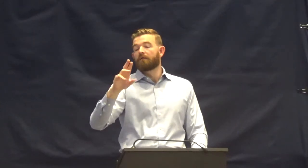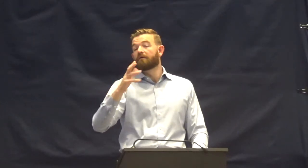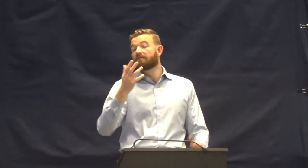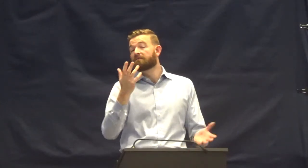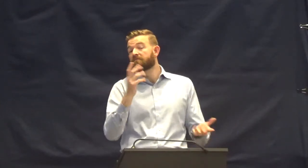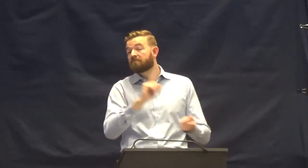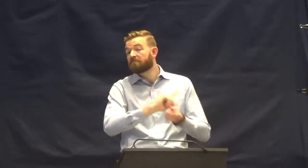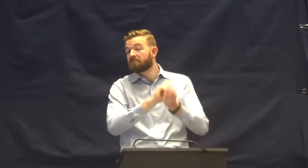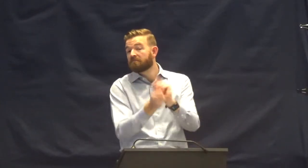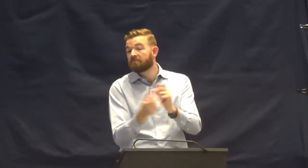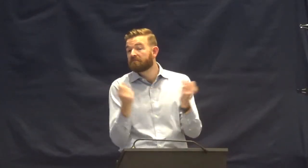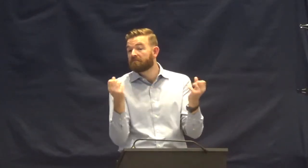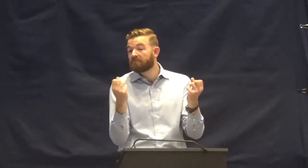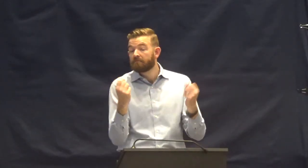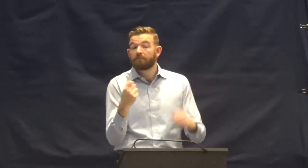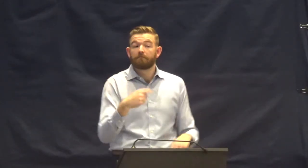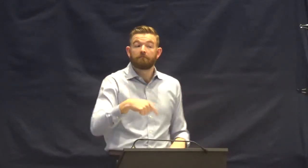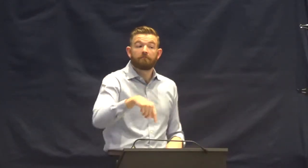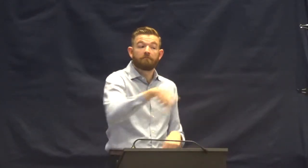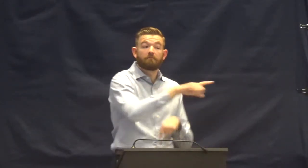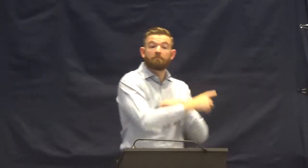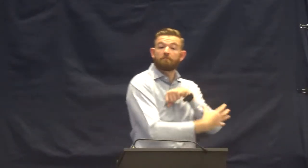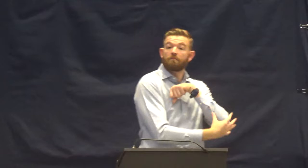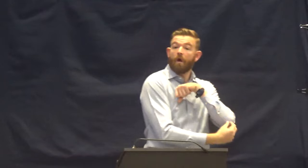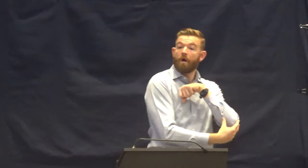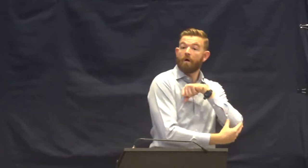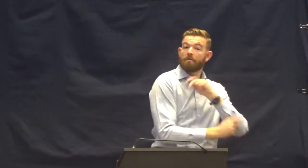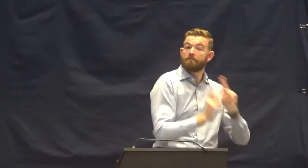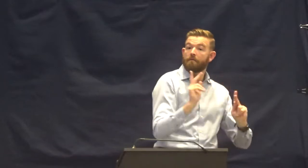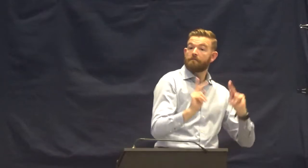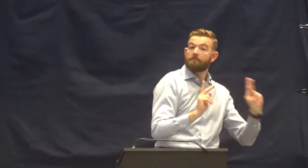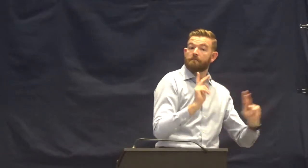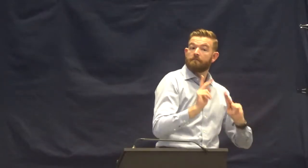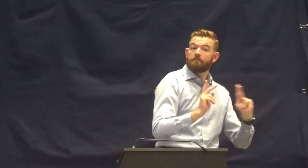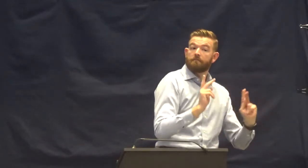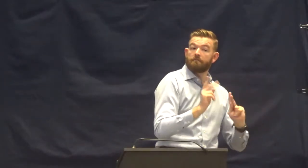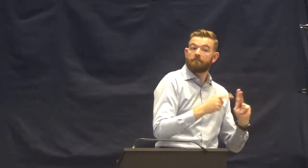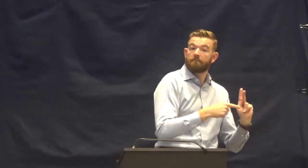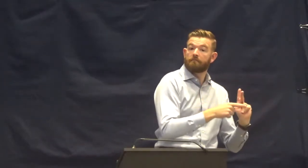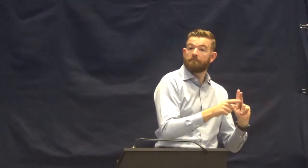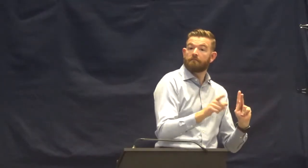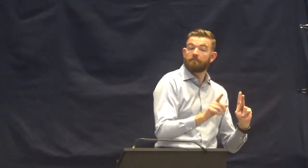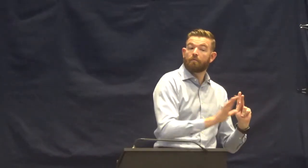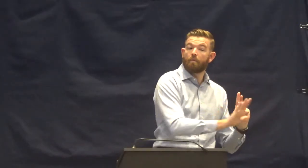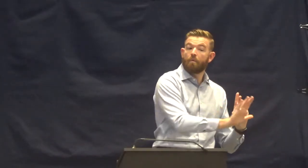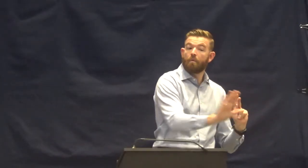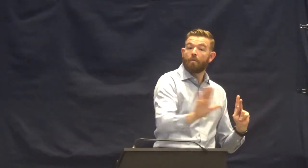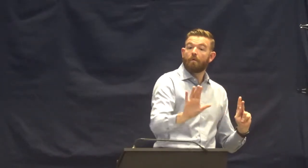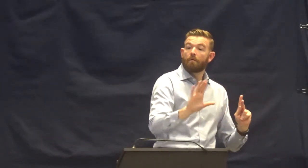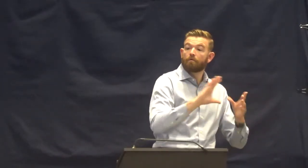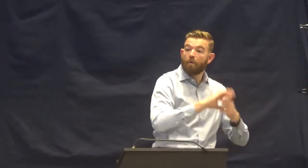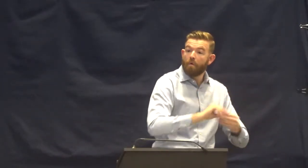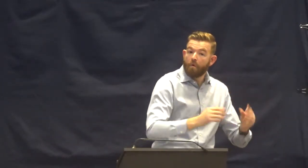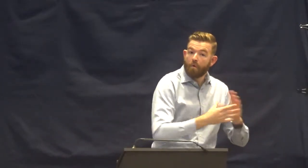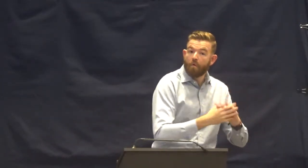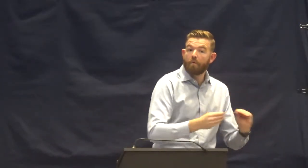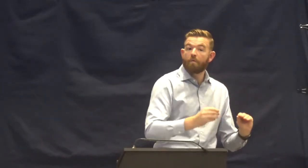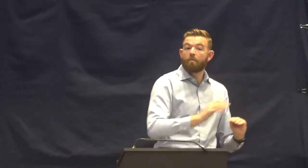Poor. I'm going to sign this like this. That means that people who are poor, let me expand on this just a bit.